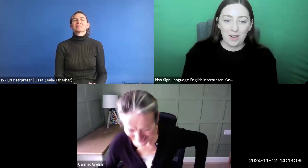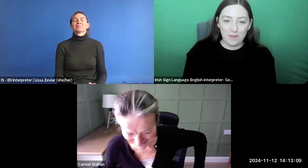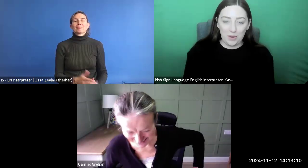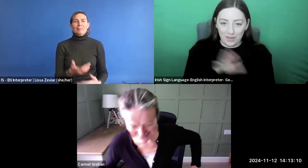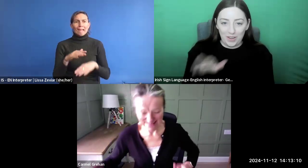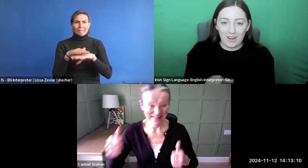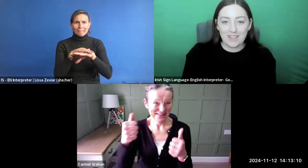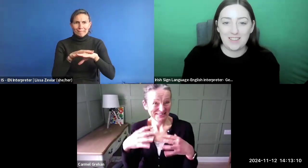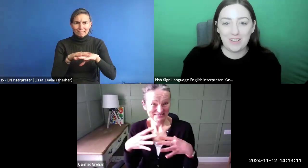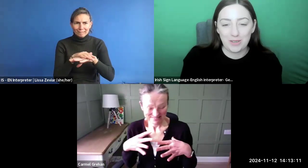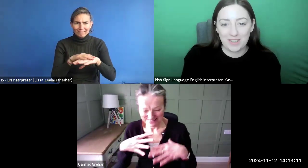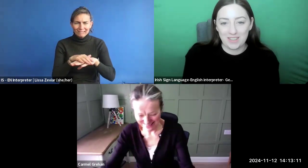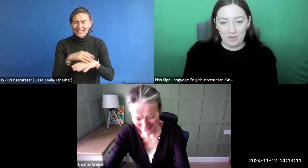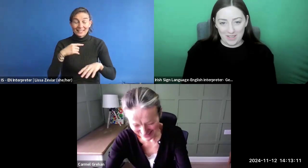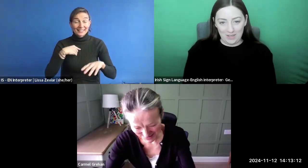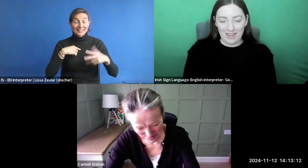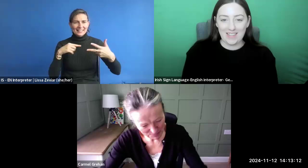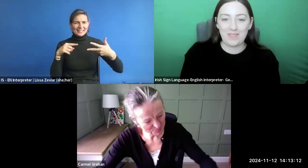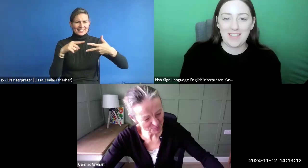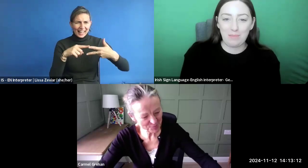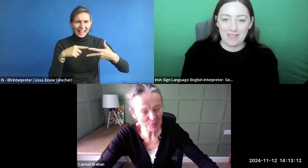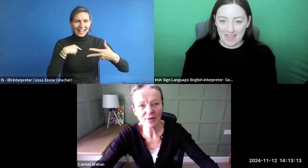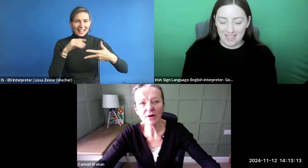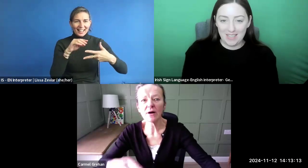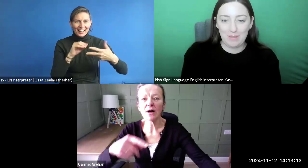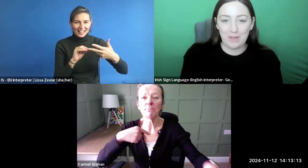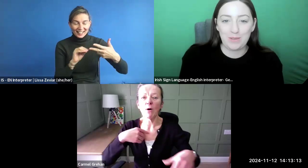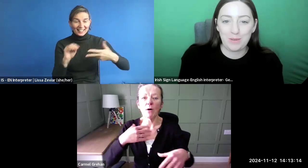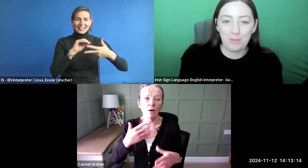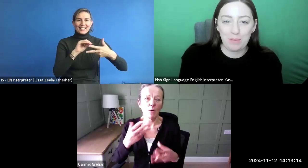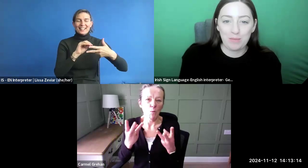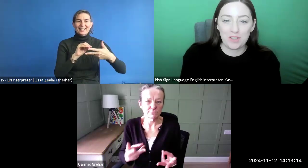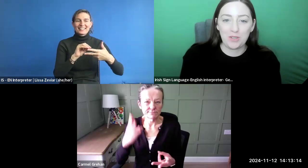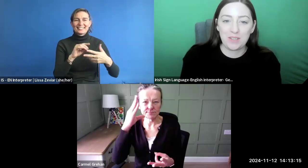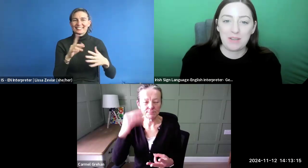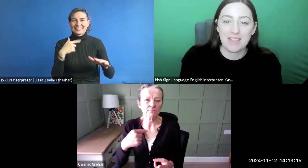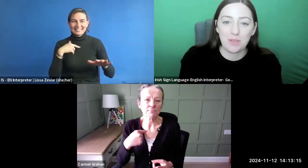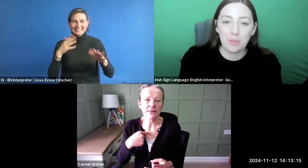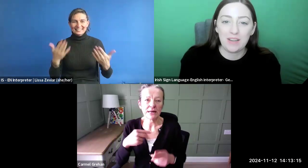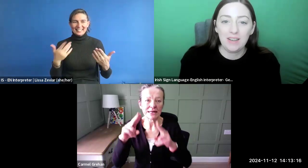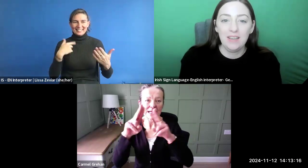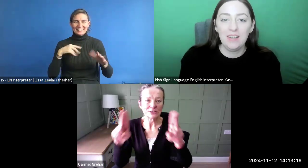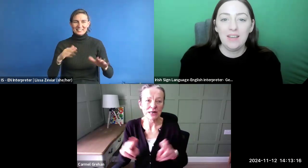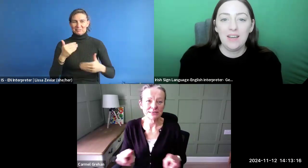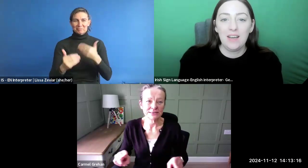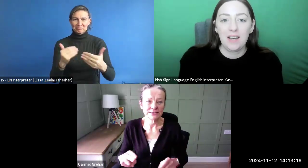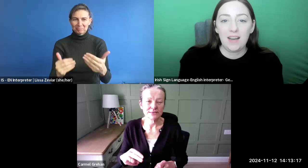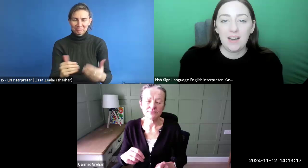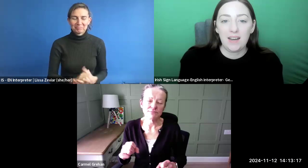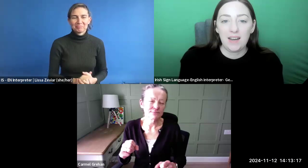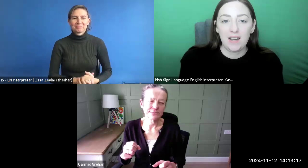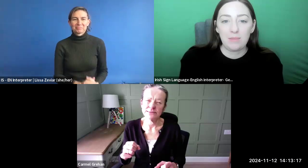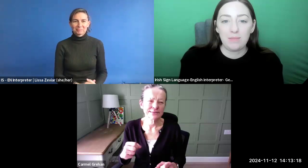Sorry, I thought I was going third in the order, so I didn't realize that was the second presentation. No, so no problem, just adjusting my setup here.